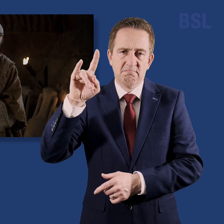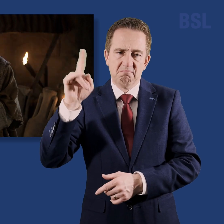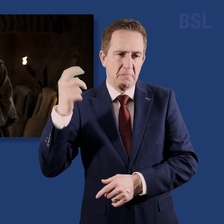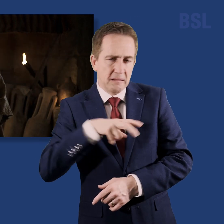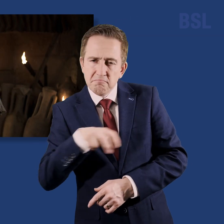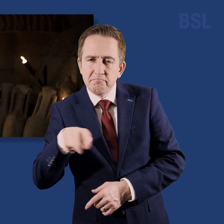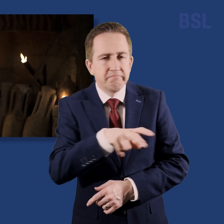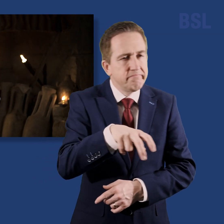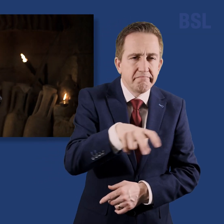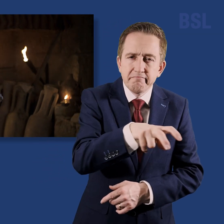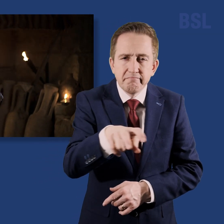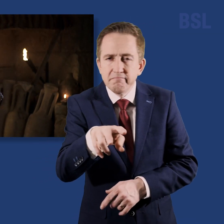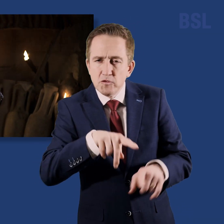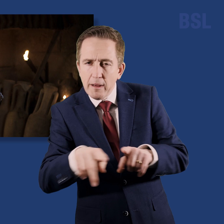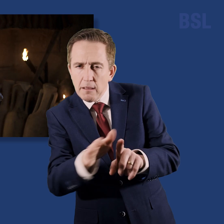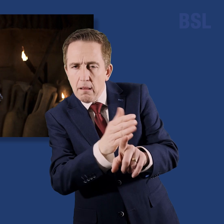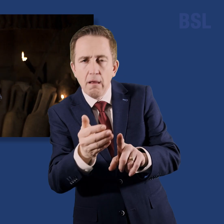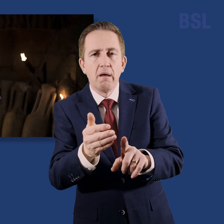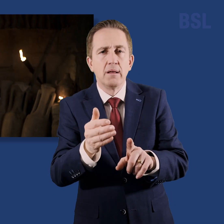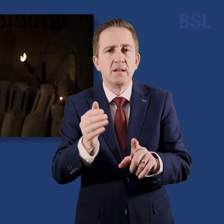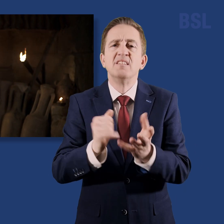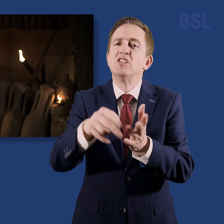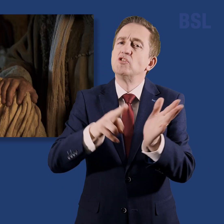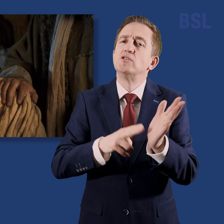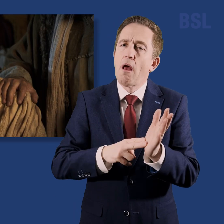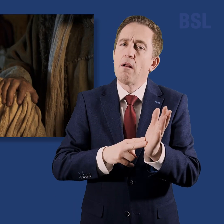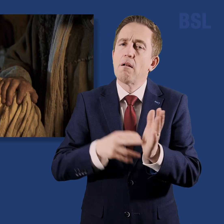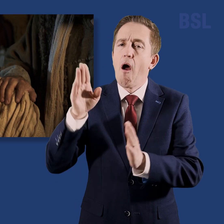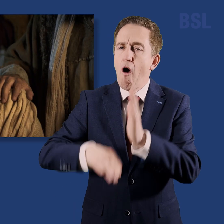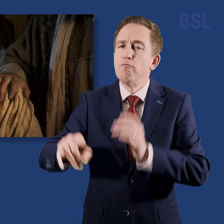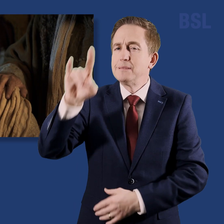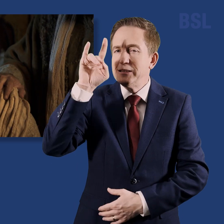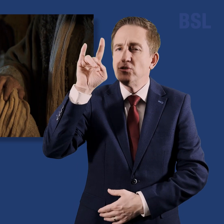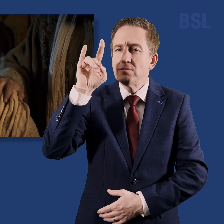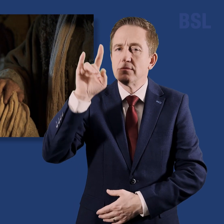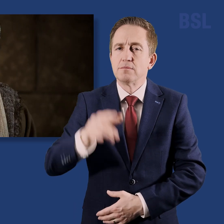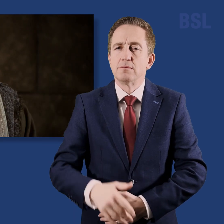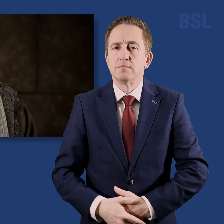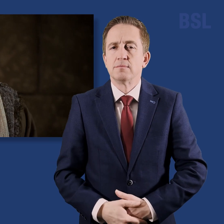the son of perdition.